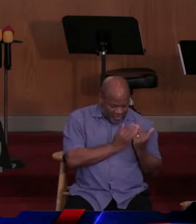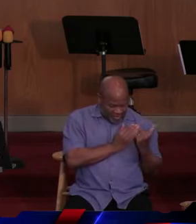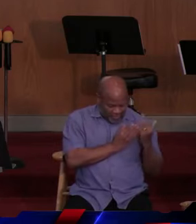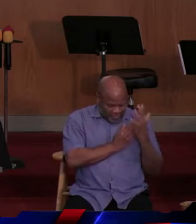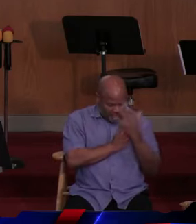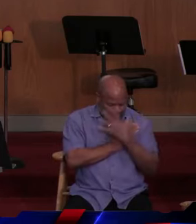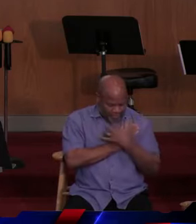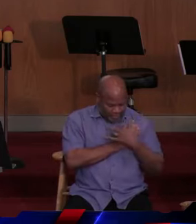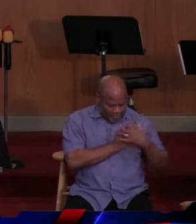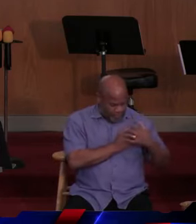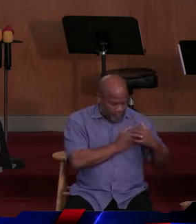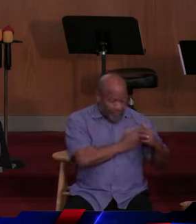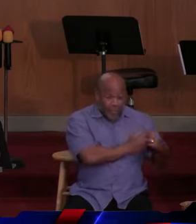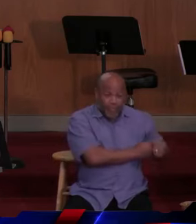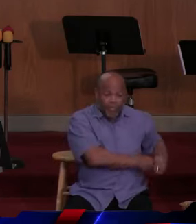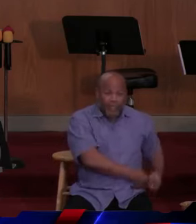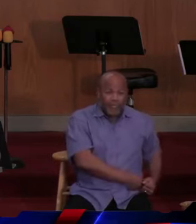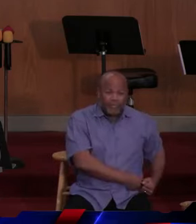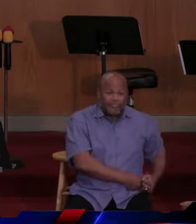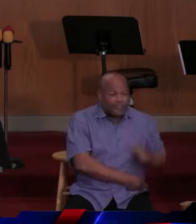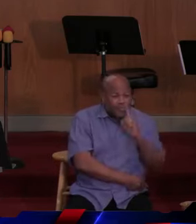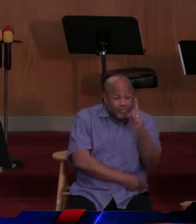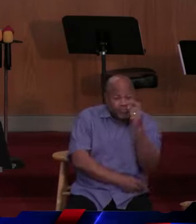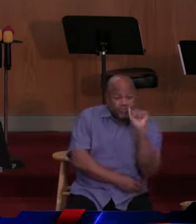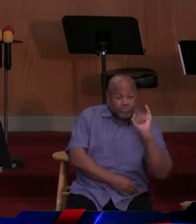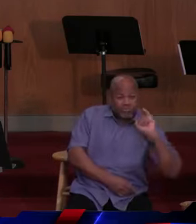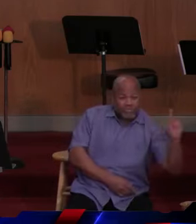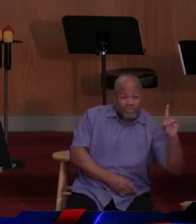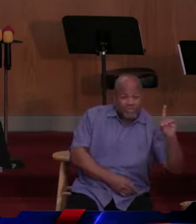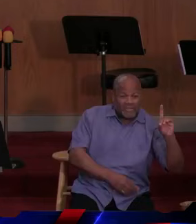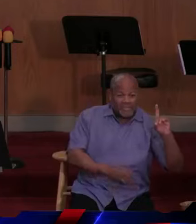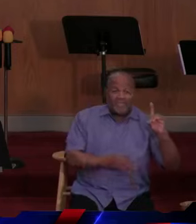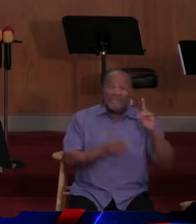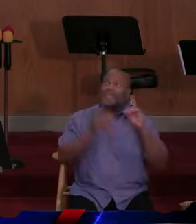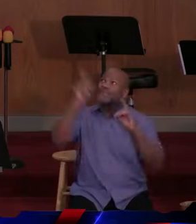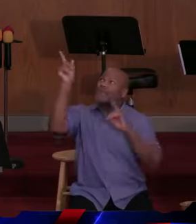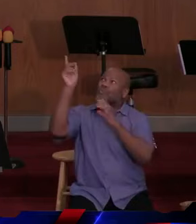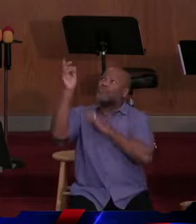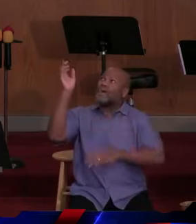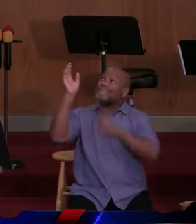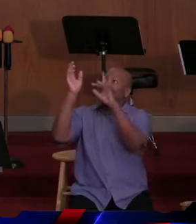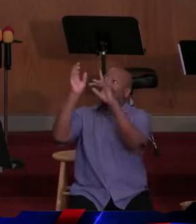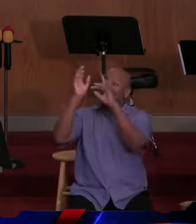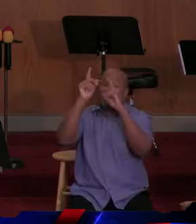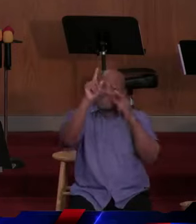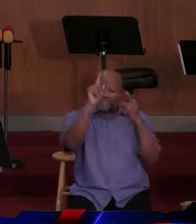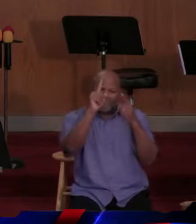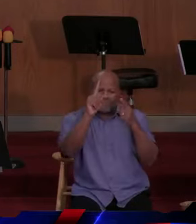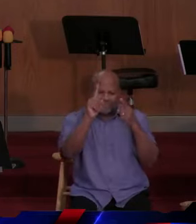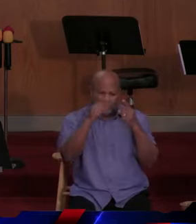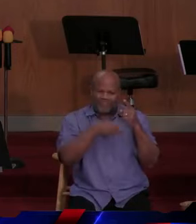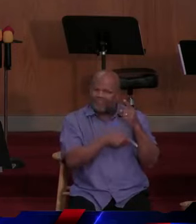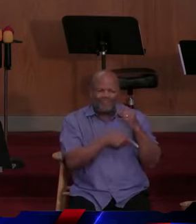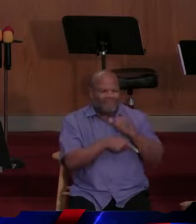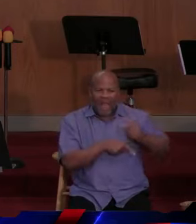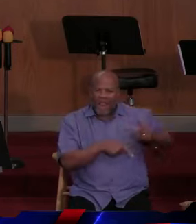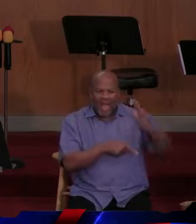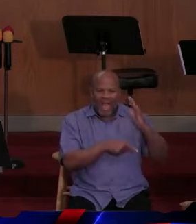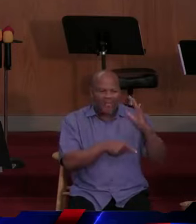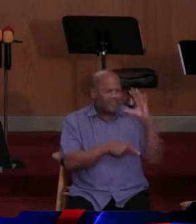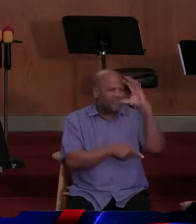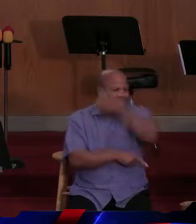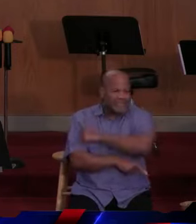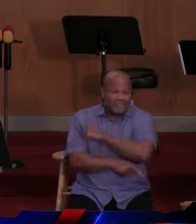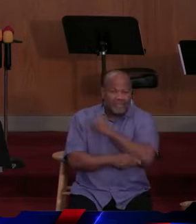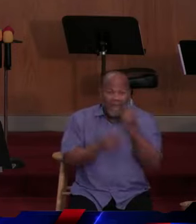grasp true identity and mission of the Savior. Interesting thing about veil, let me parenthetically say this. When